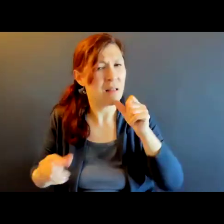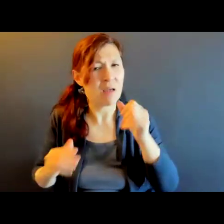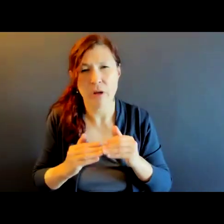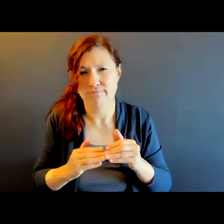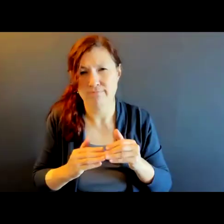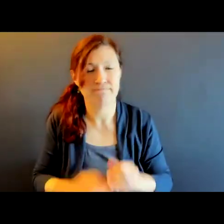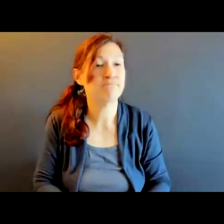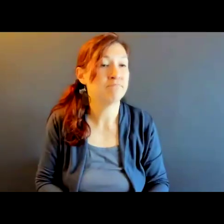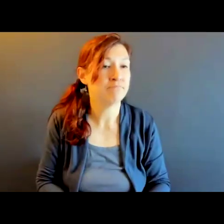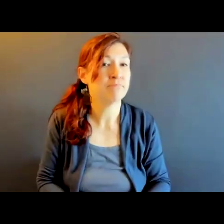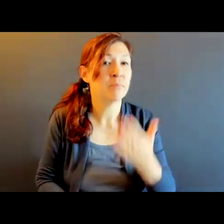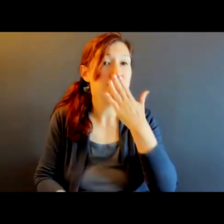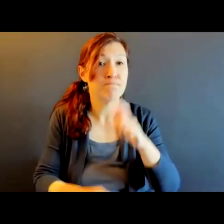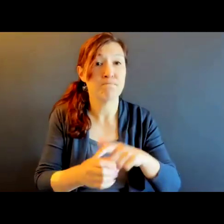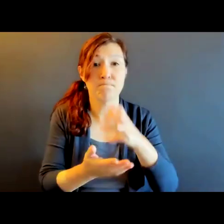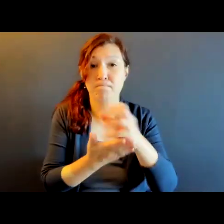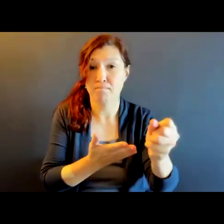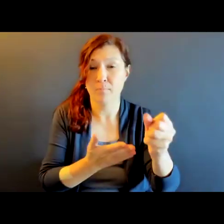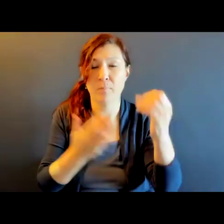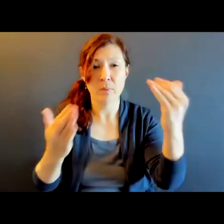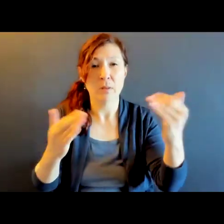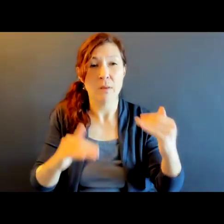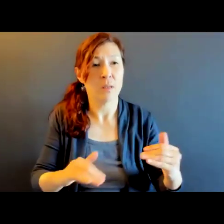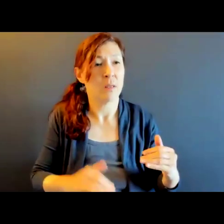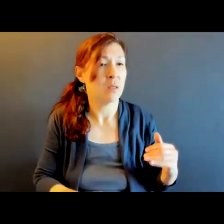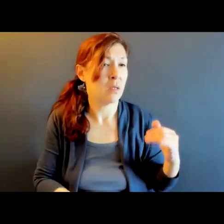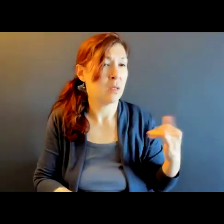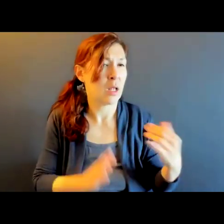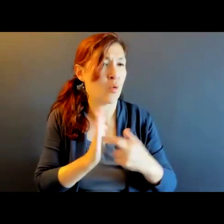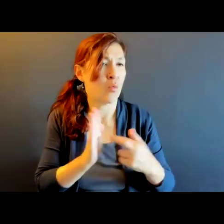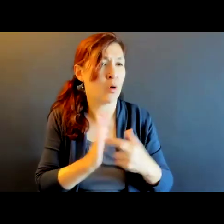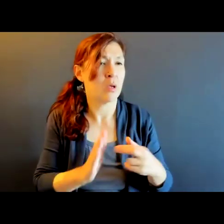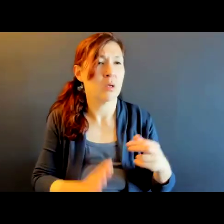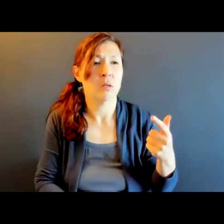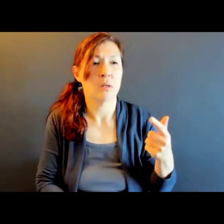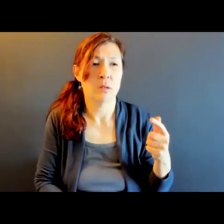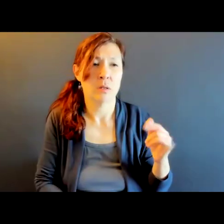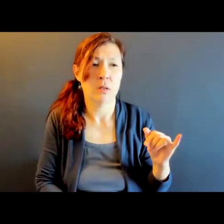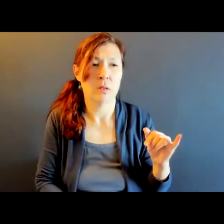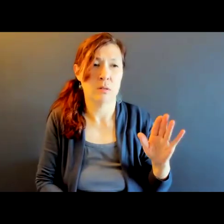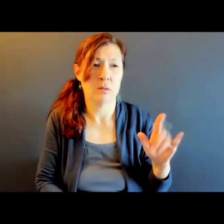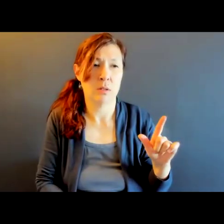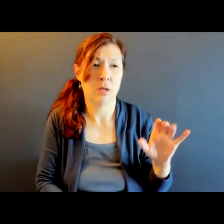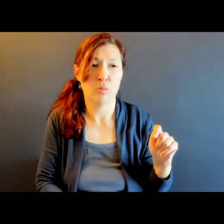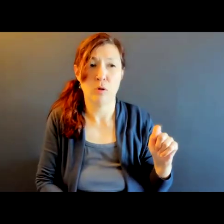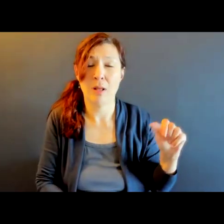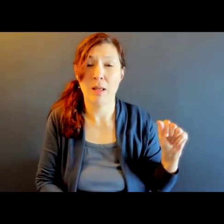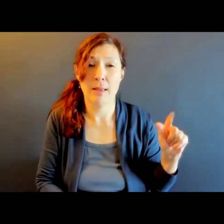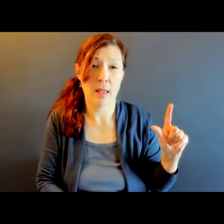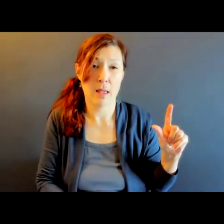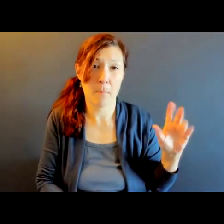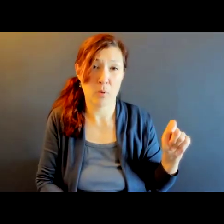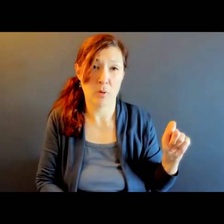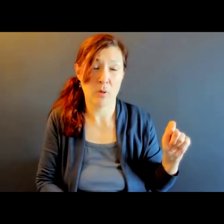is up. Next speaker is from a representative from the Gilbert Alma Community Center,